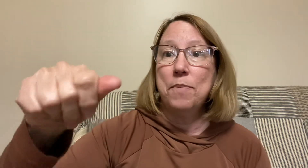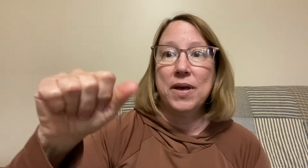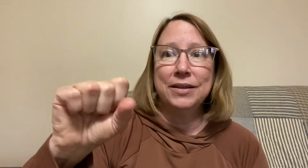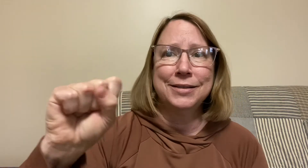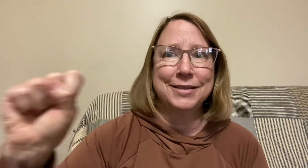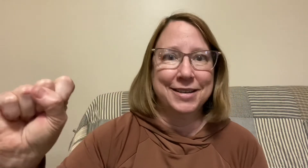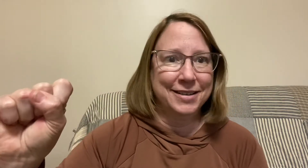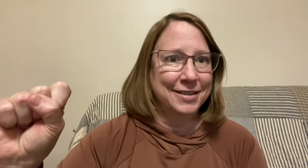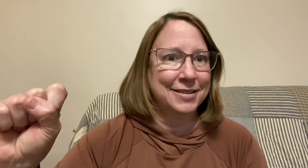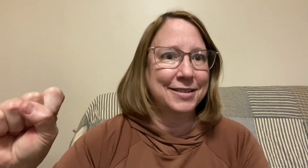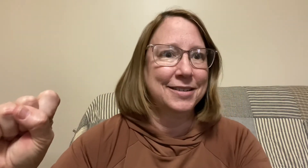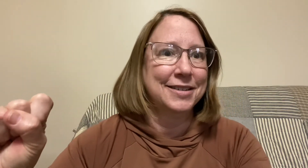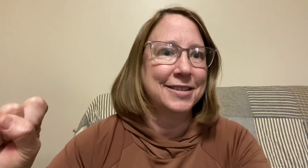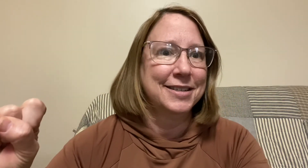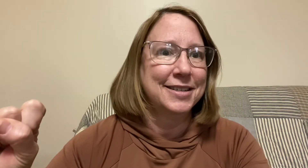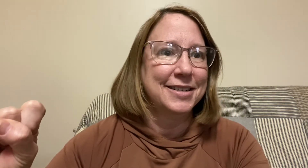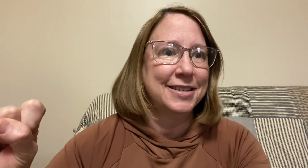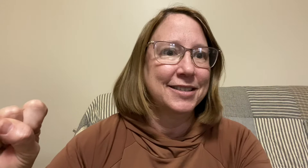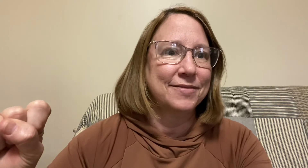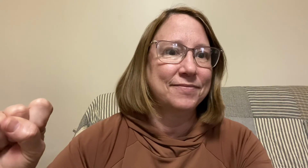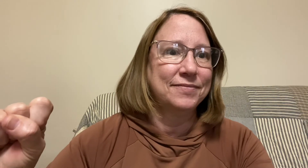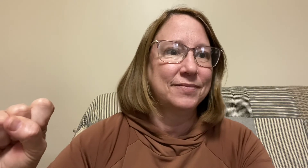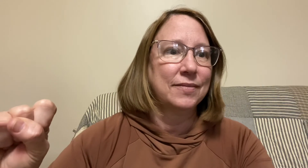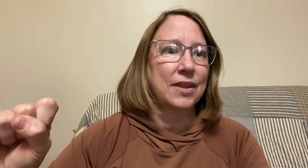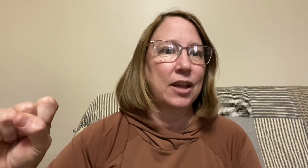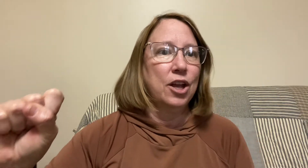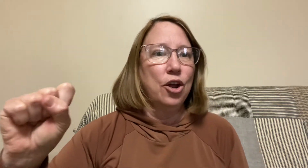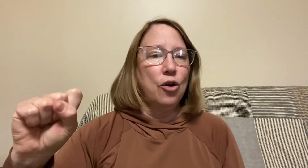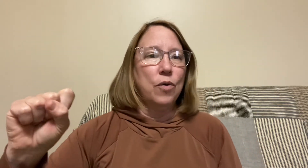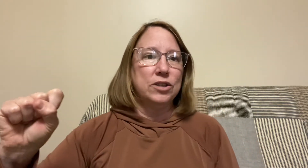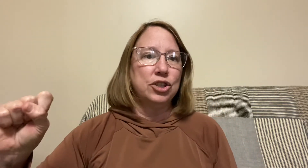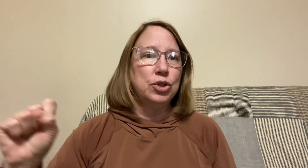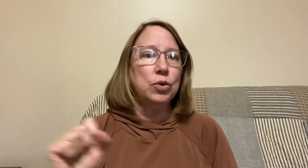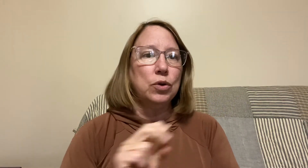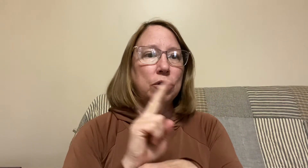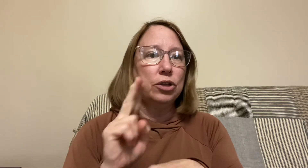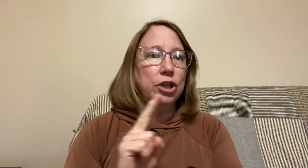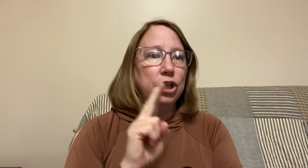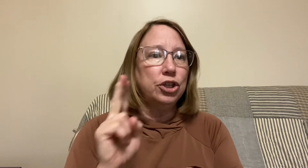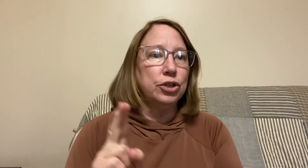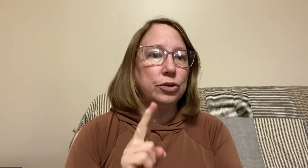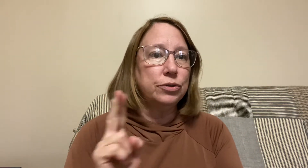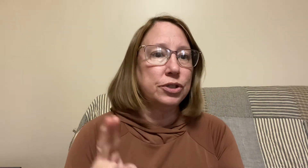opened up people's eyes to other places,